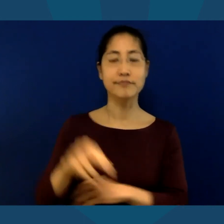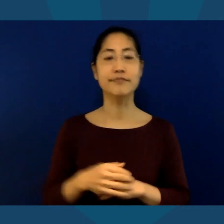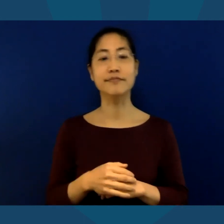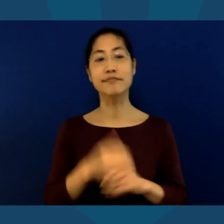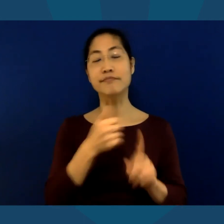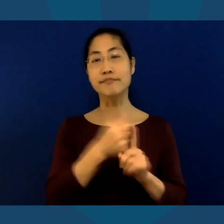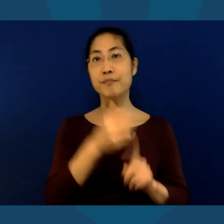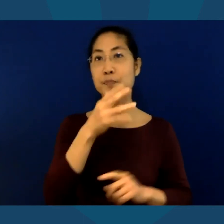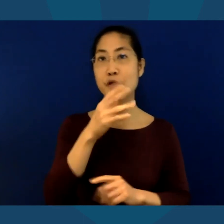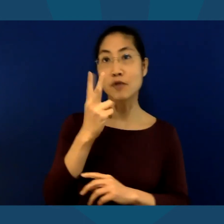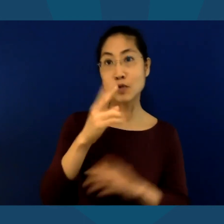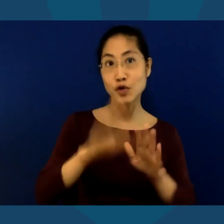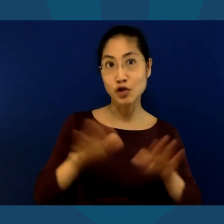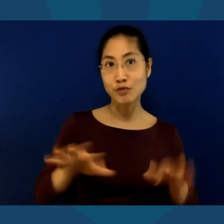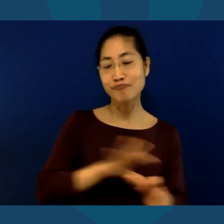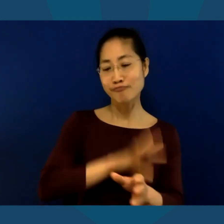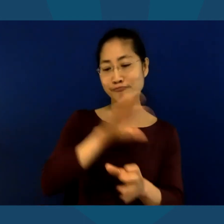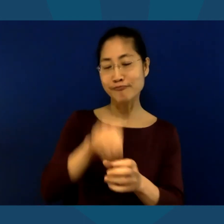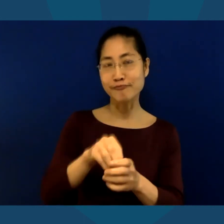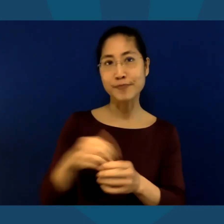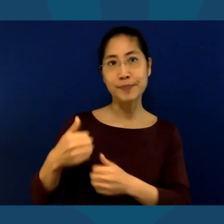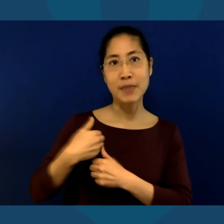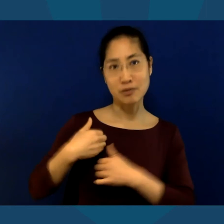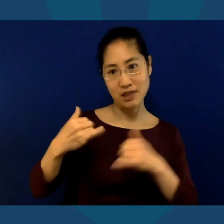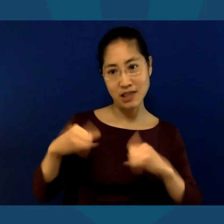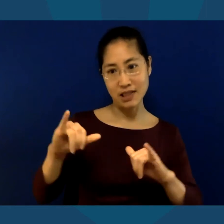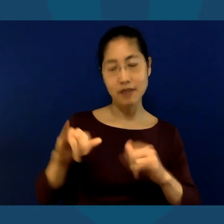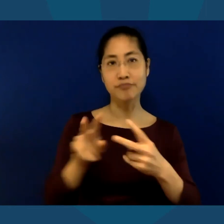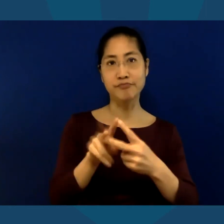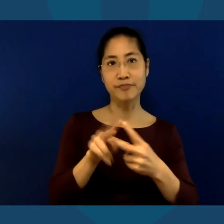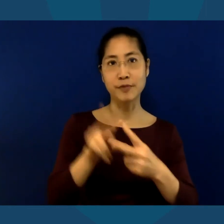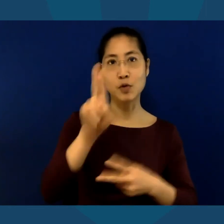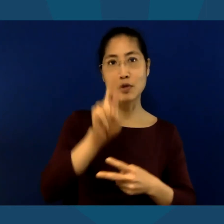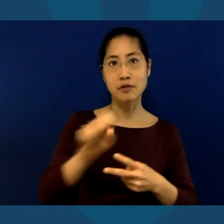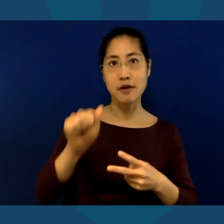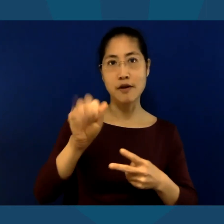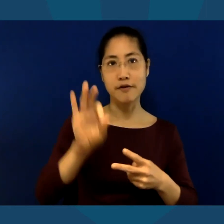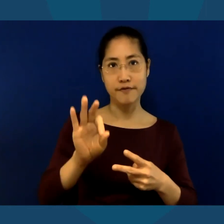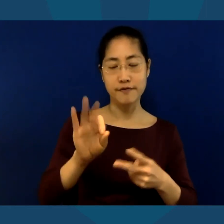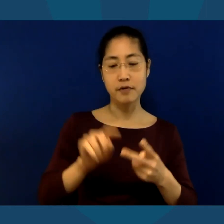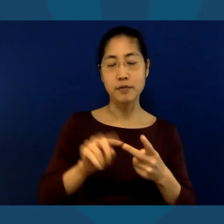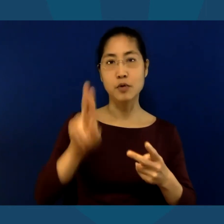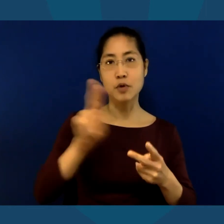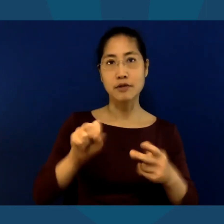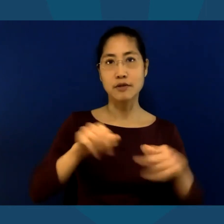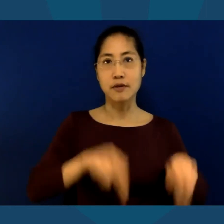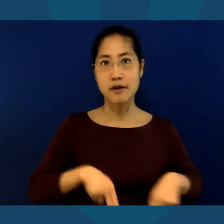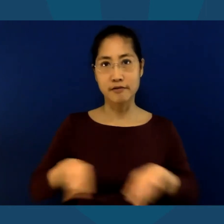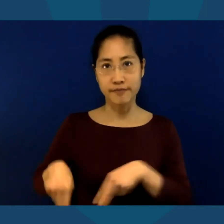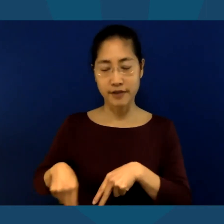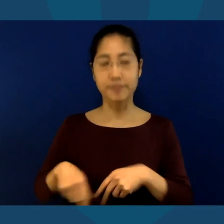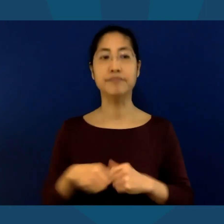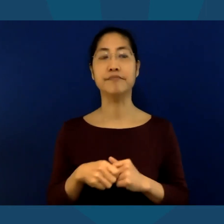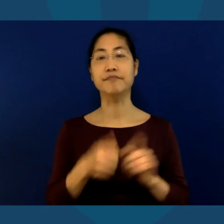Air Force Major, mother of 2 children serving active duty in the USAF and